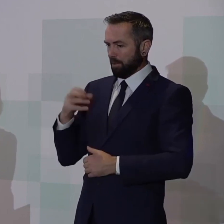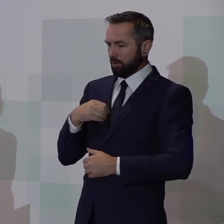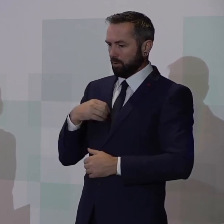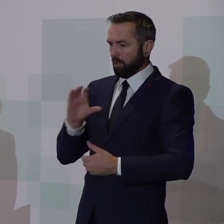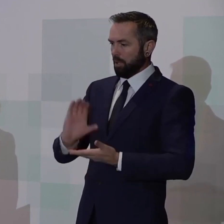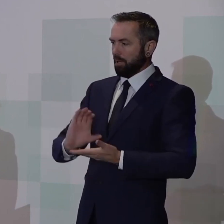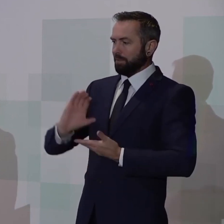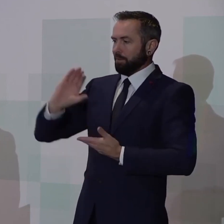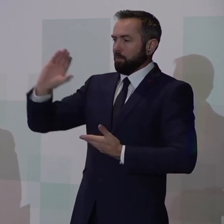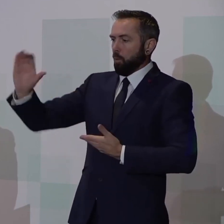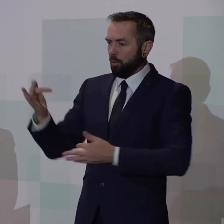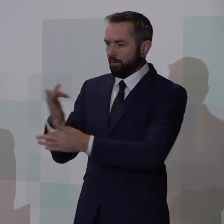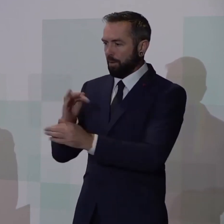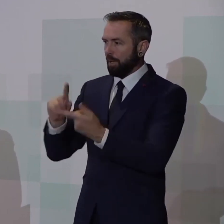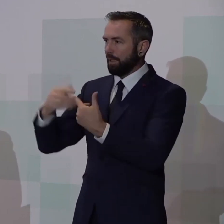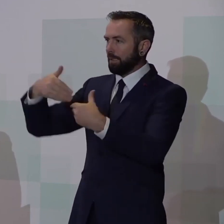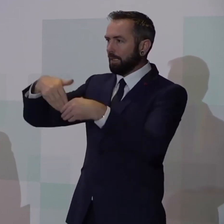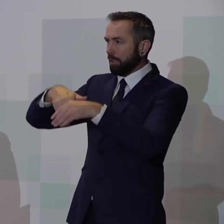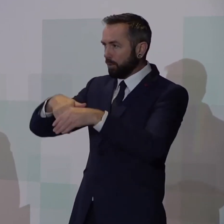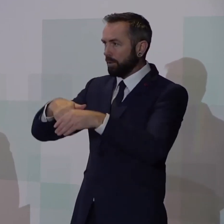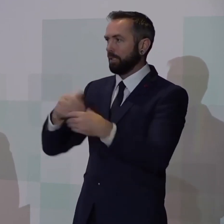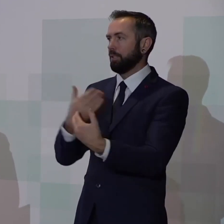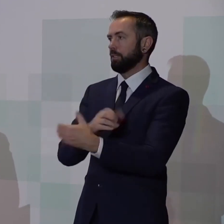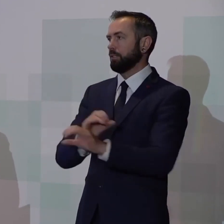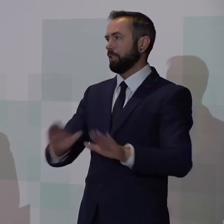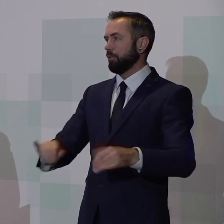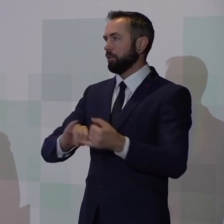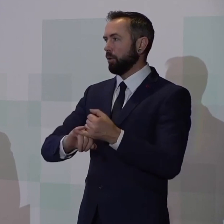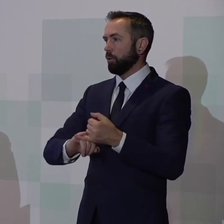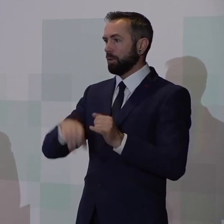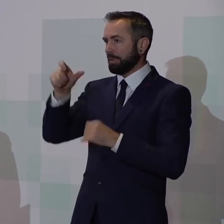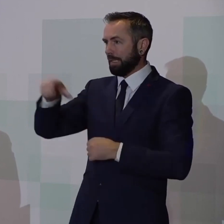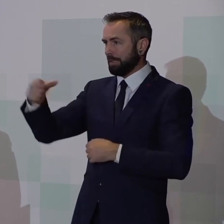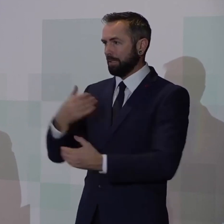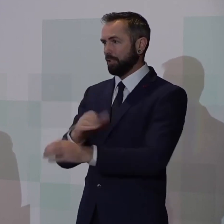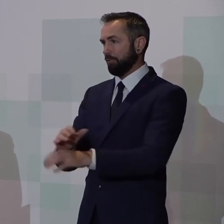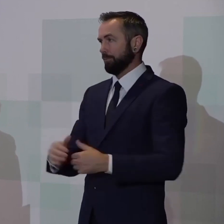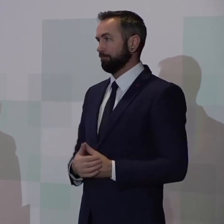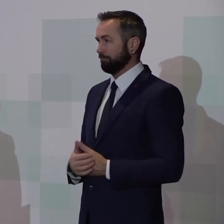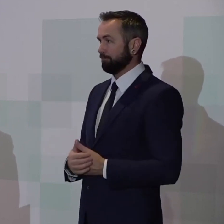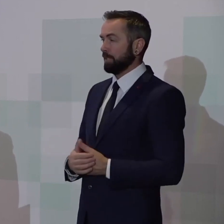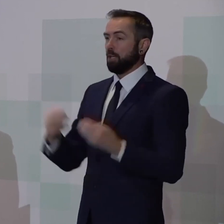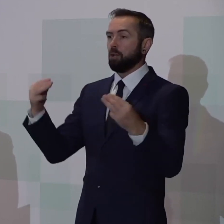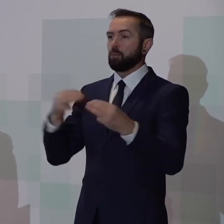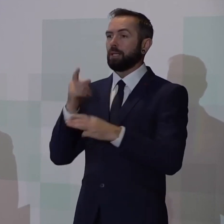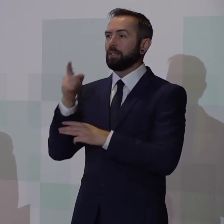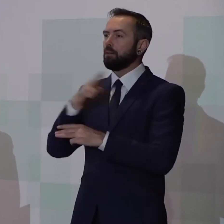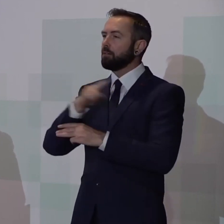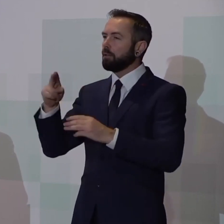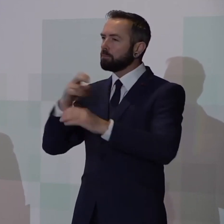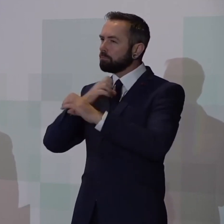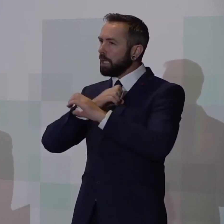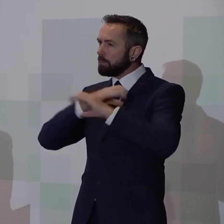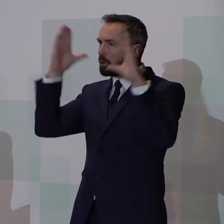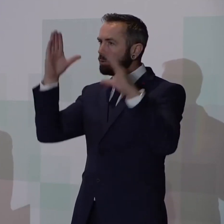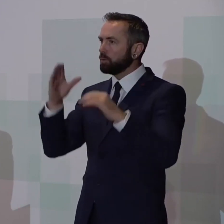family, including in practice the children who were citizen children. So the protections are not absolute. That means